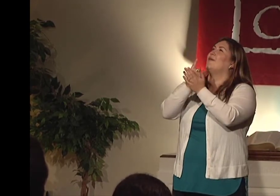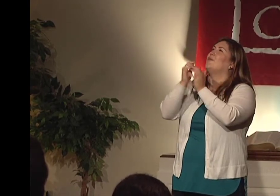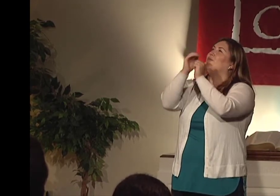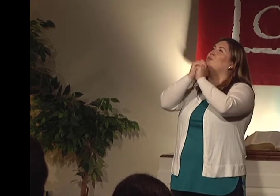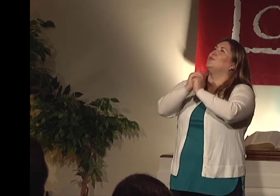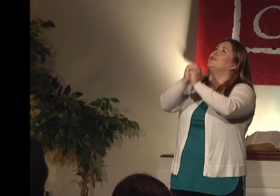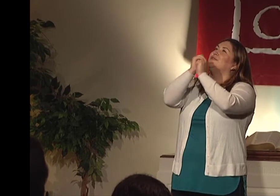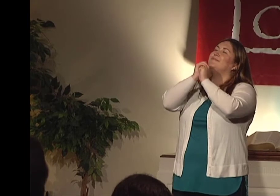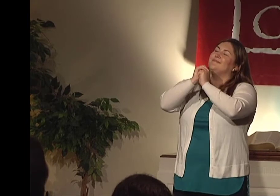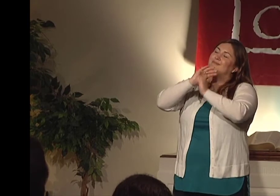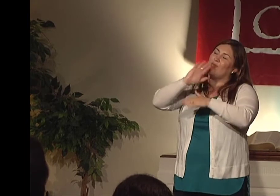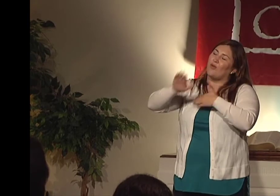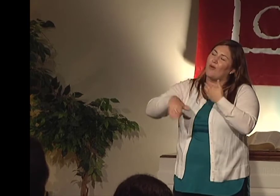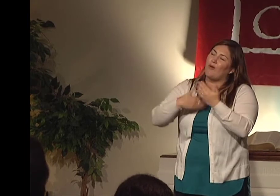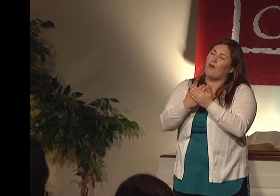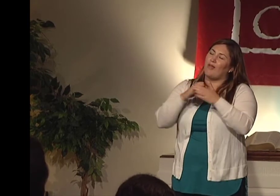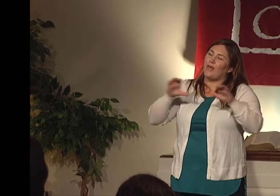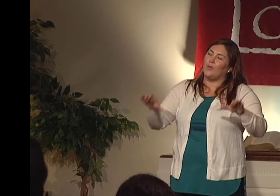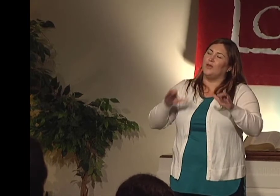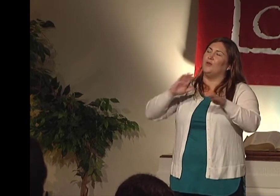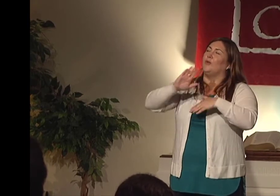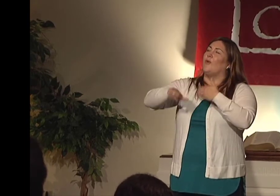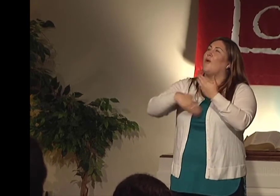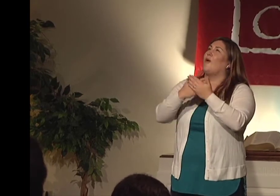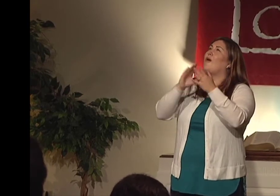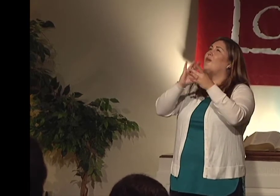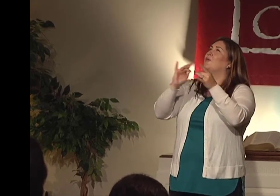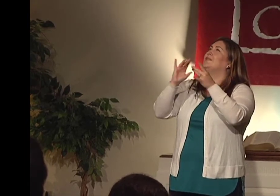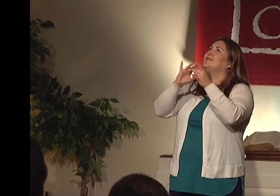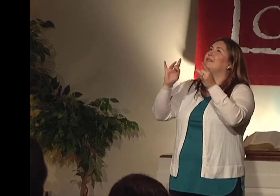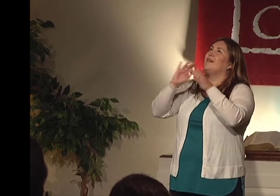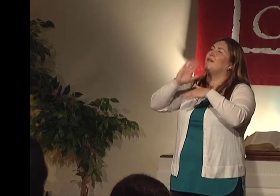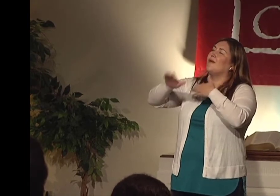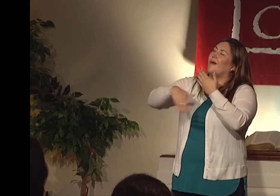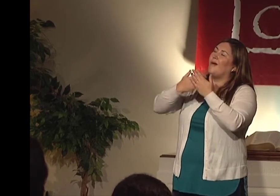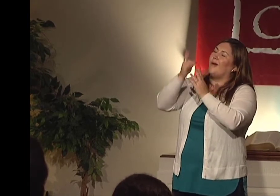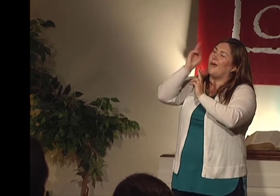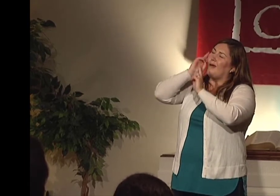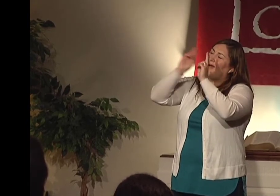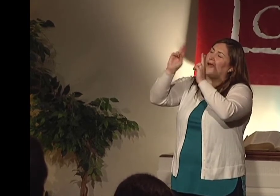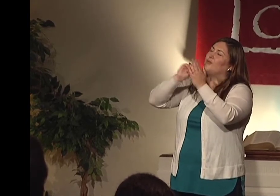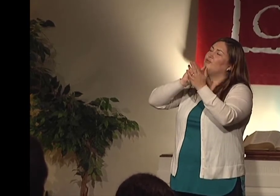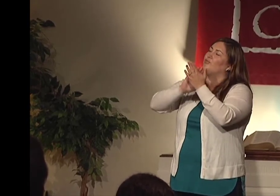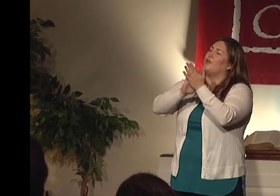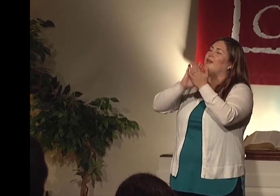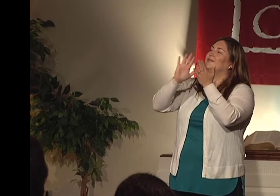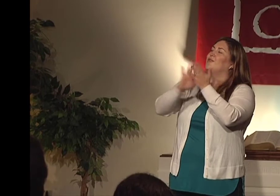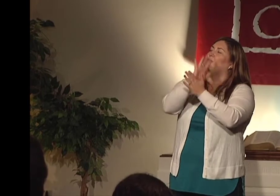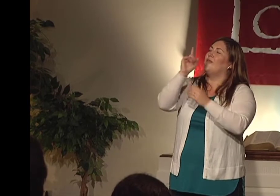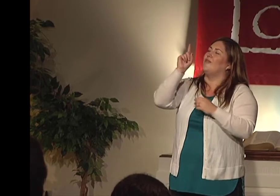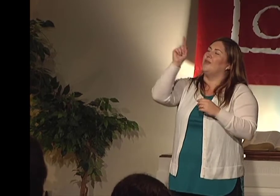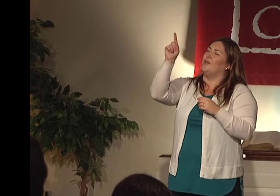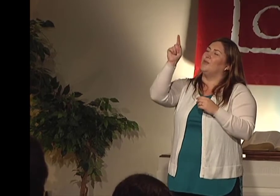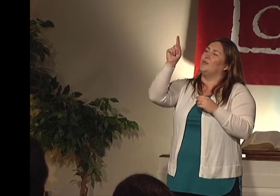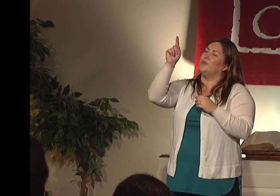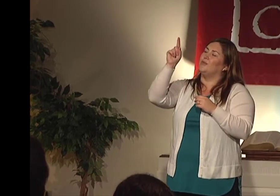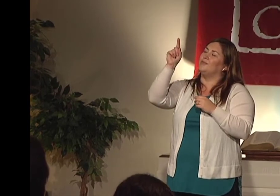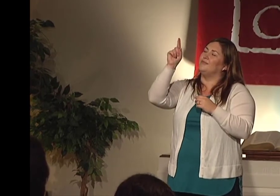We lift up this hour of worship, and that all that we do and say will be honor and praiseworthy to